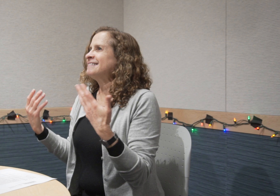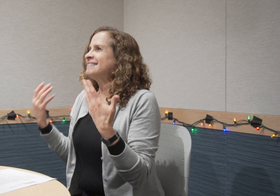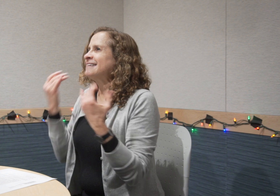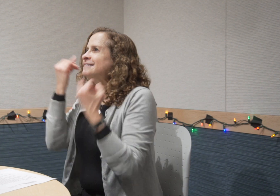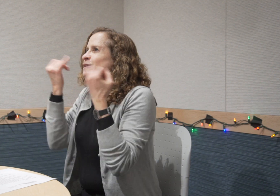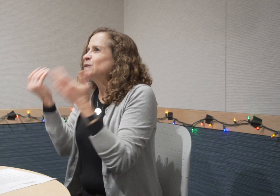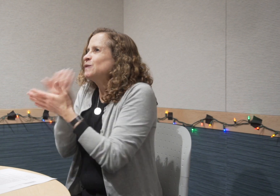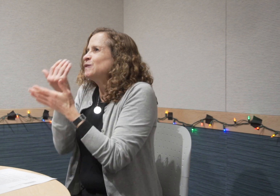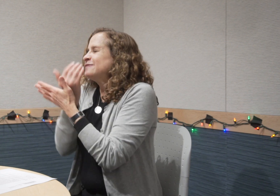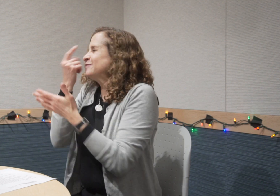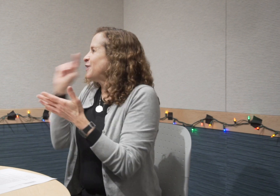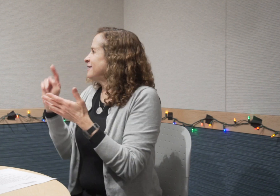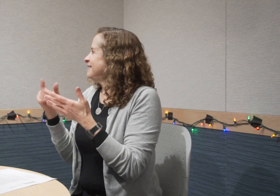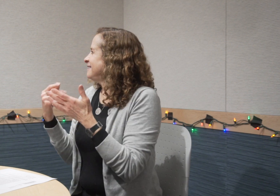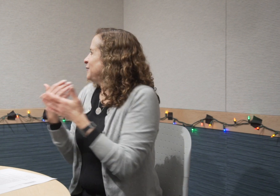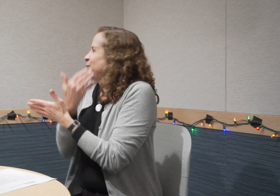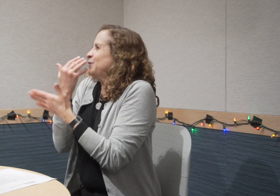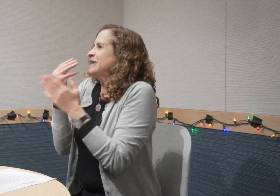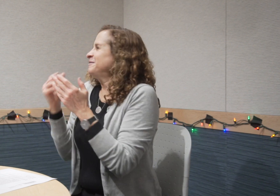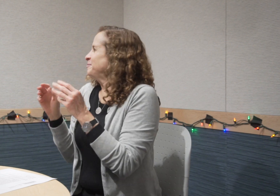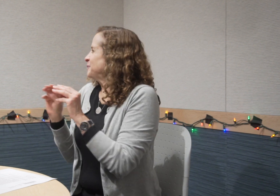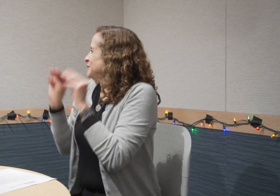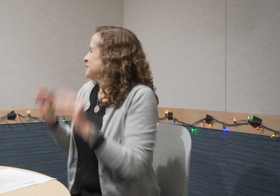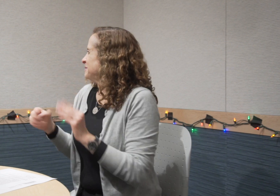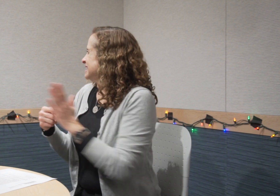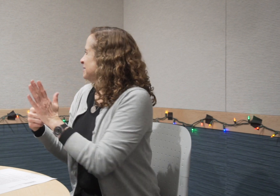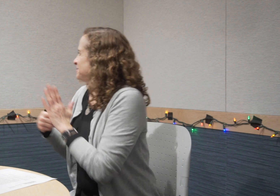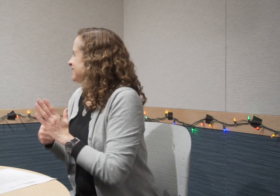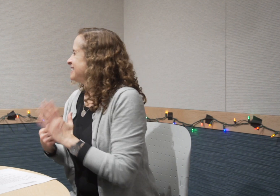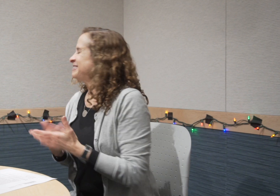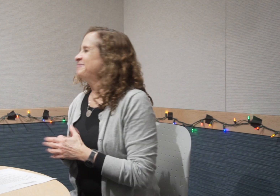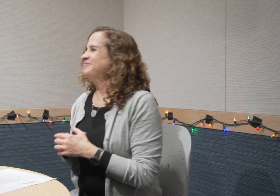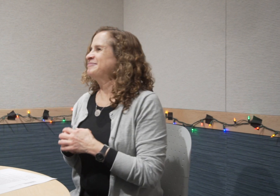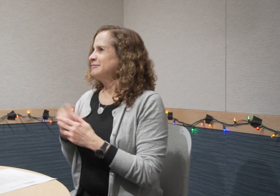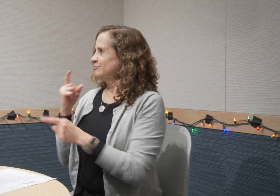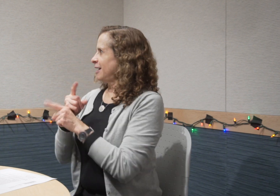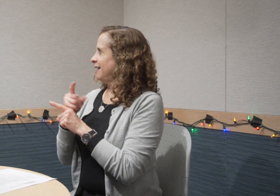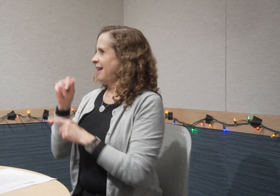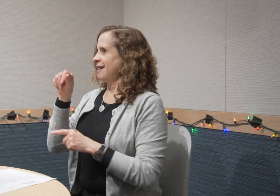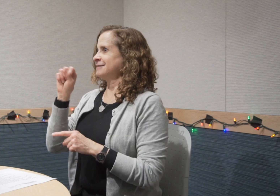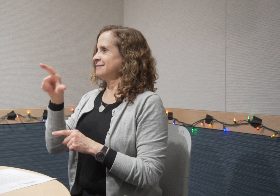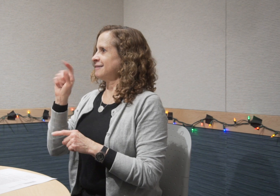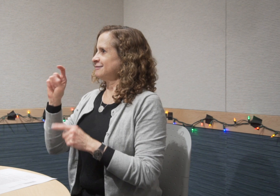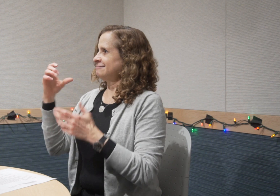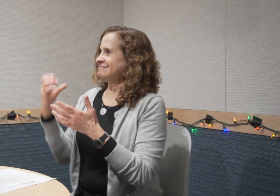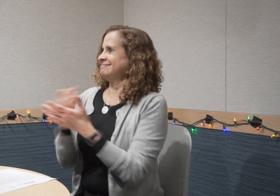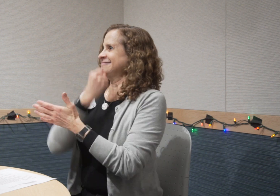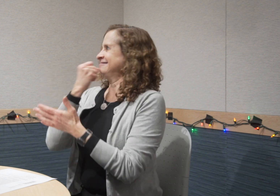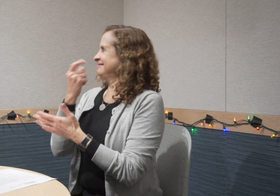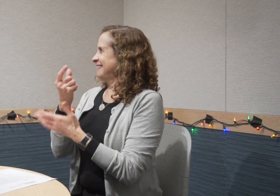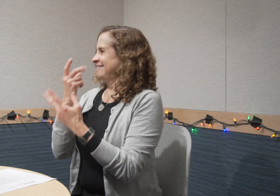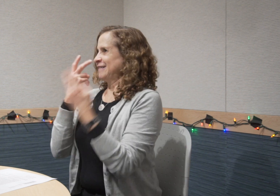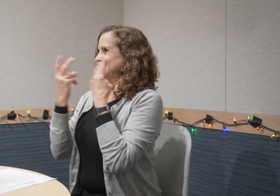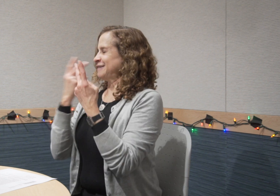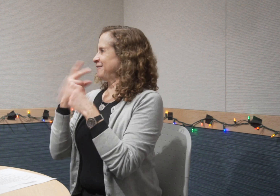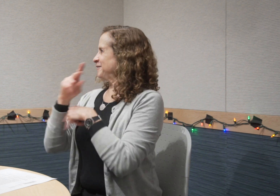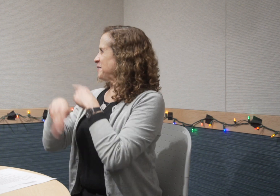The potential for new museum exhibits and new ideas and how